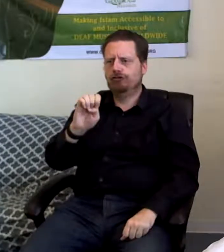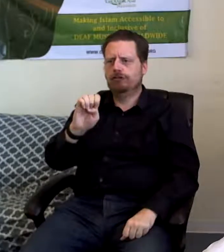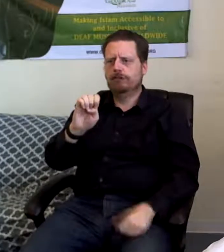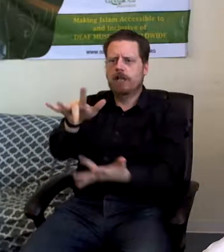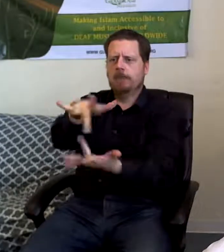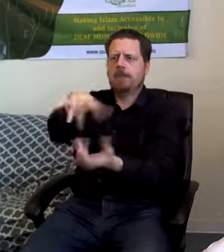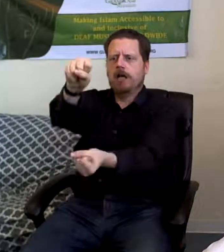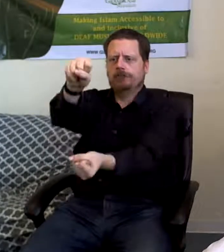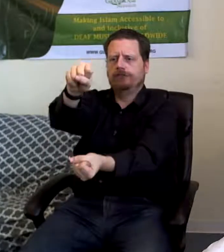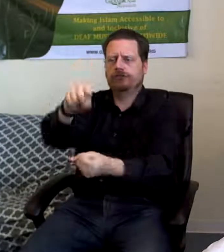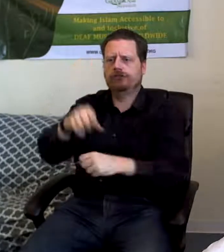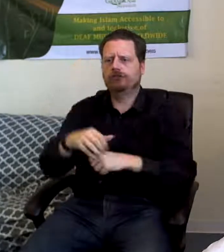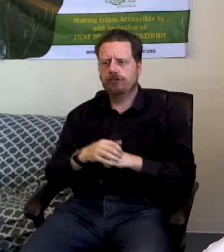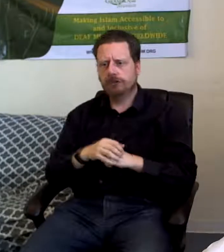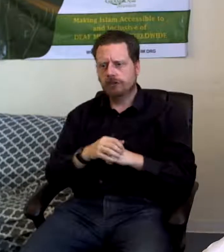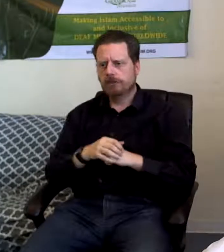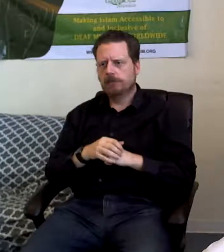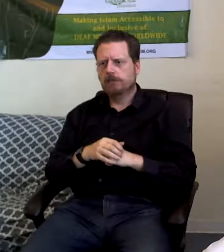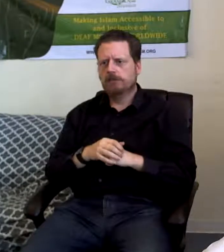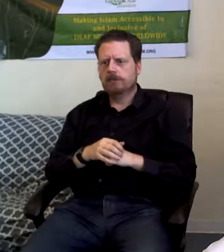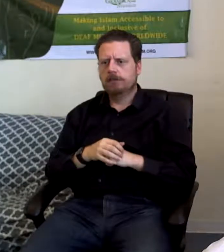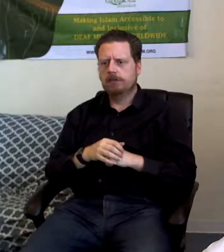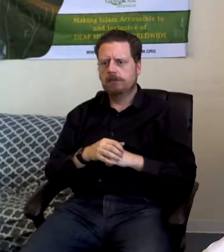The mirage is in a low,